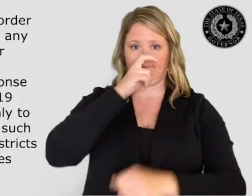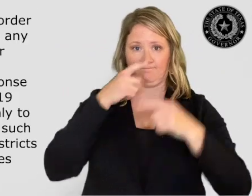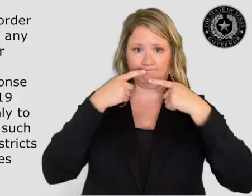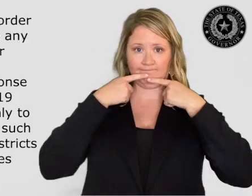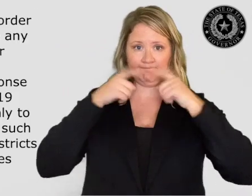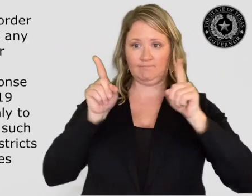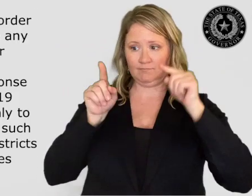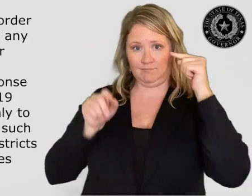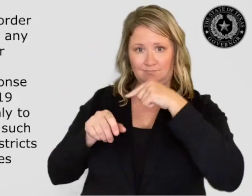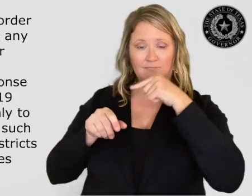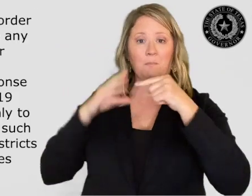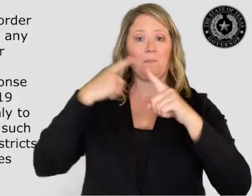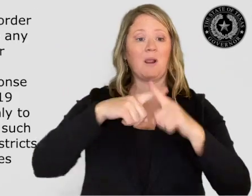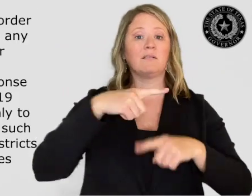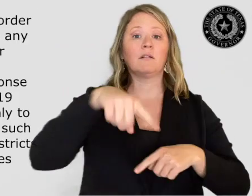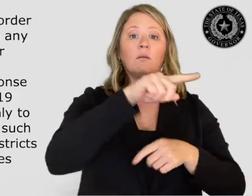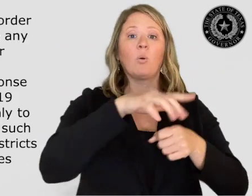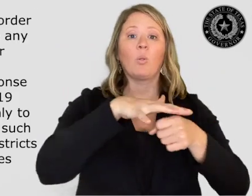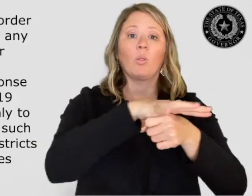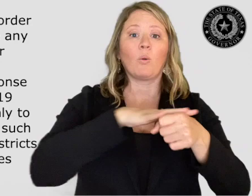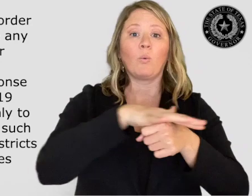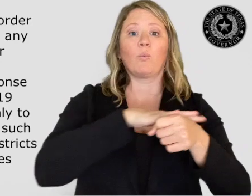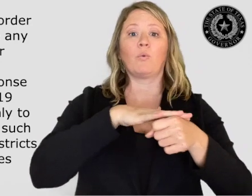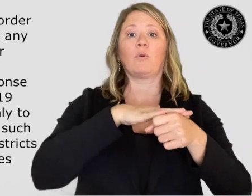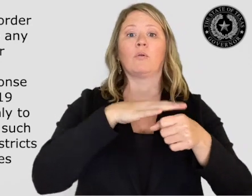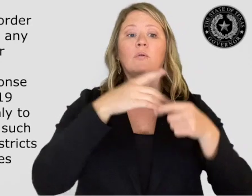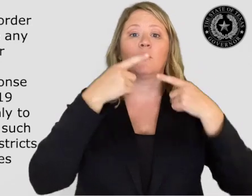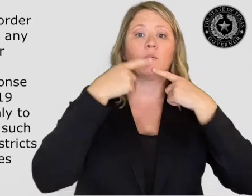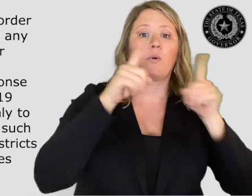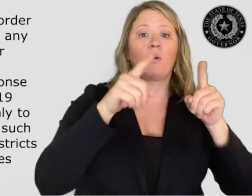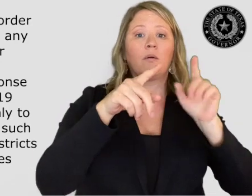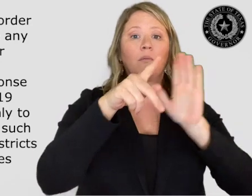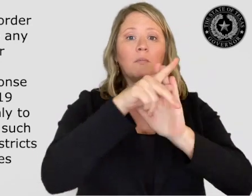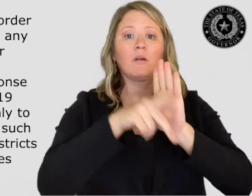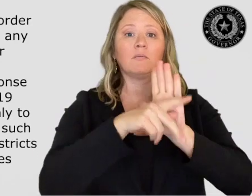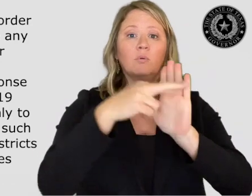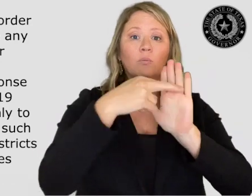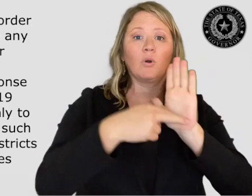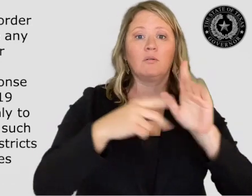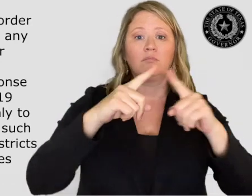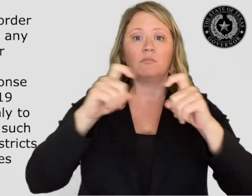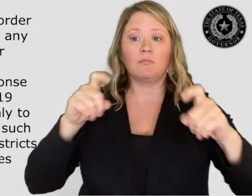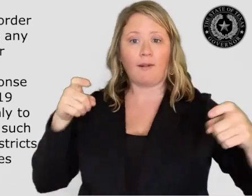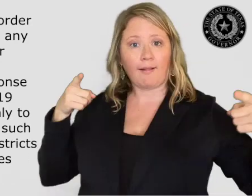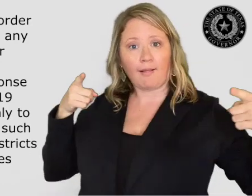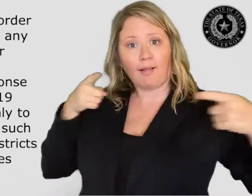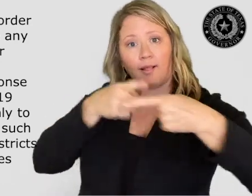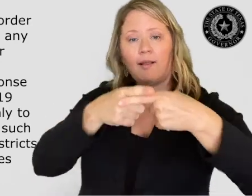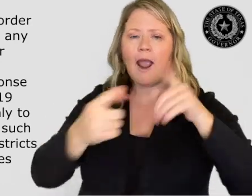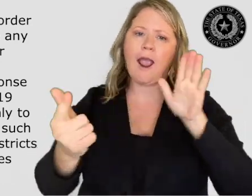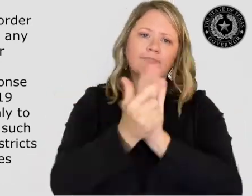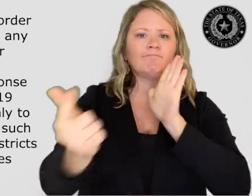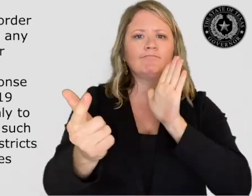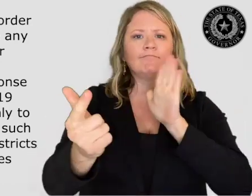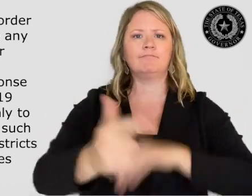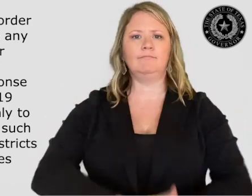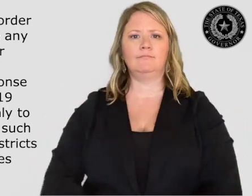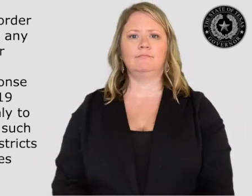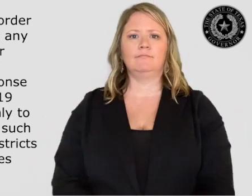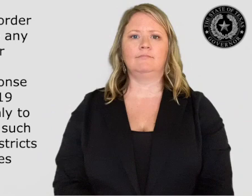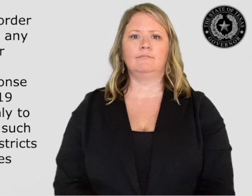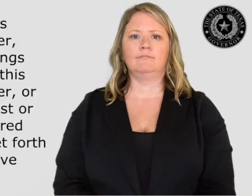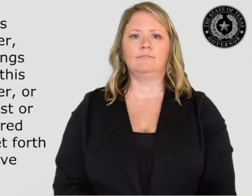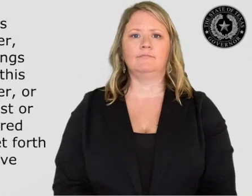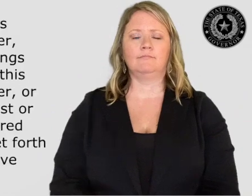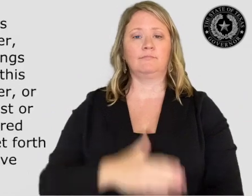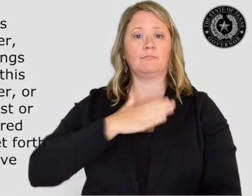shall supersede any conflicting order issued by local officials in response to the COVID-19 disaster, but only to the extent that such a local order restricts